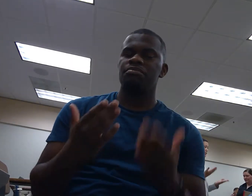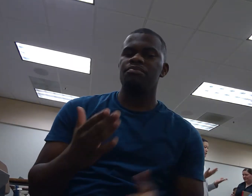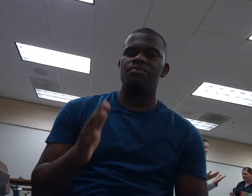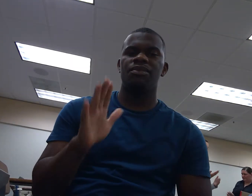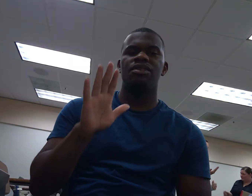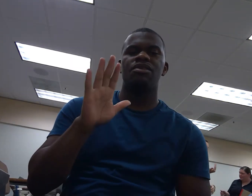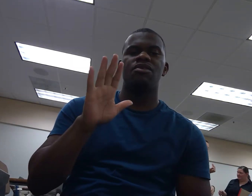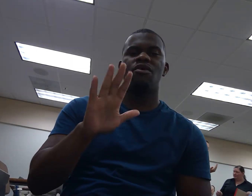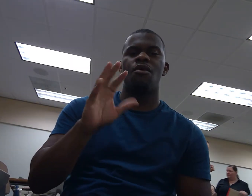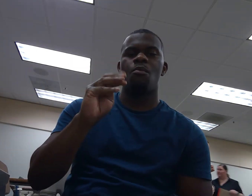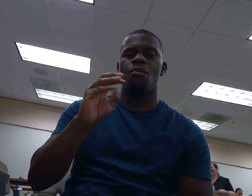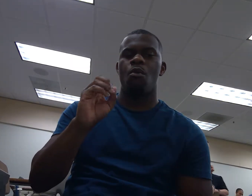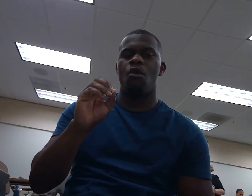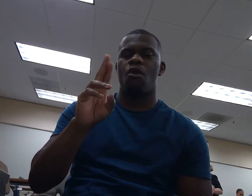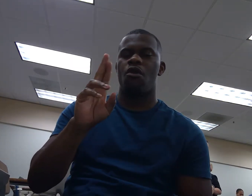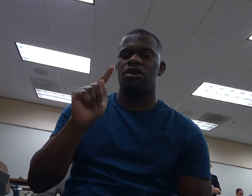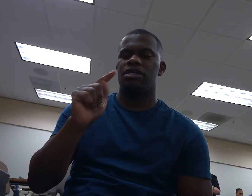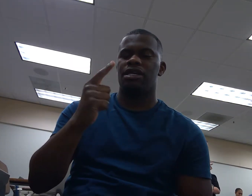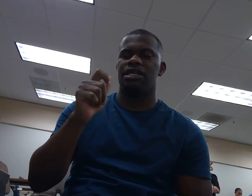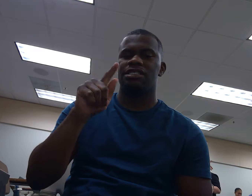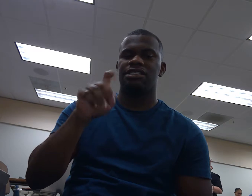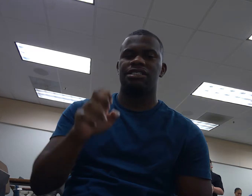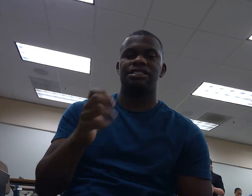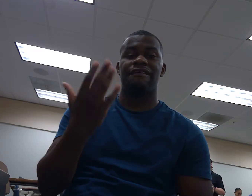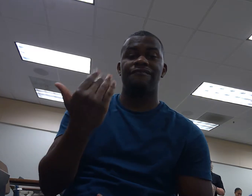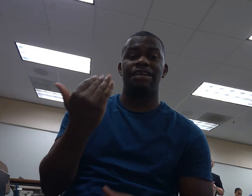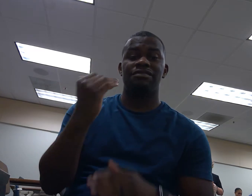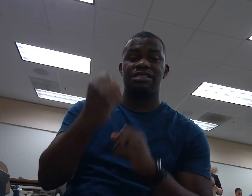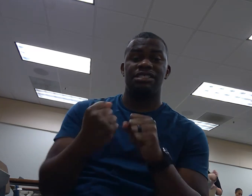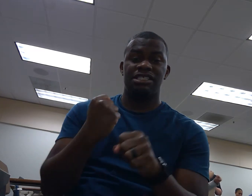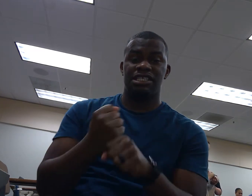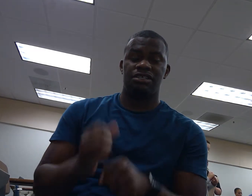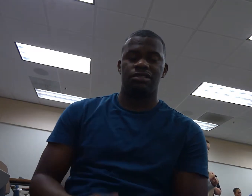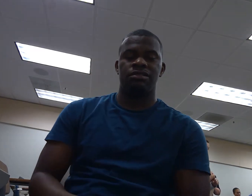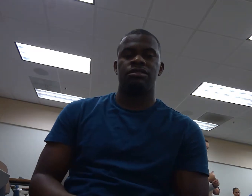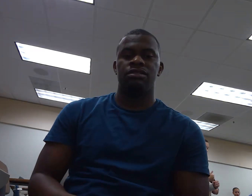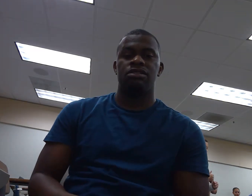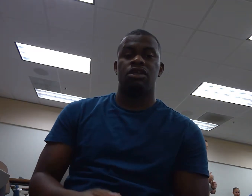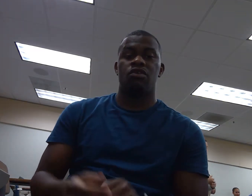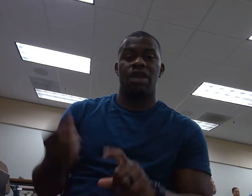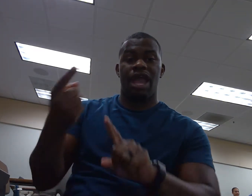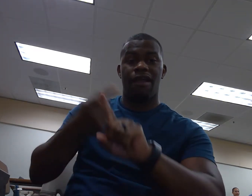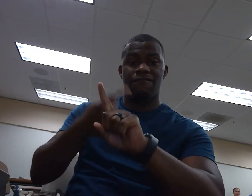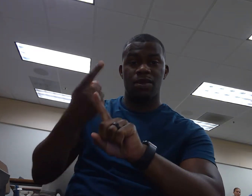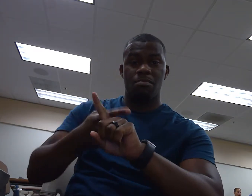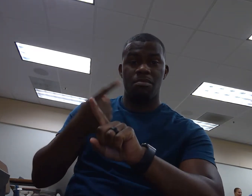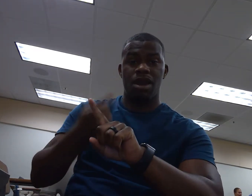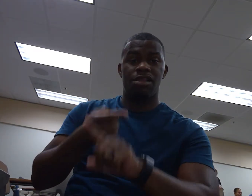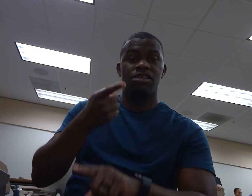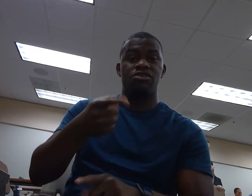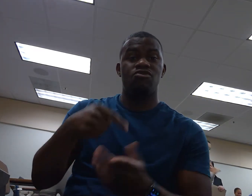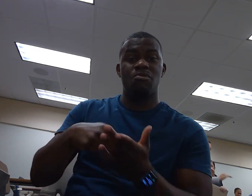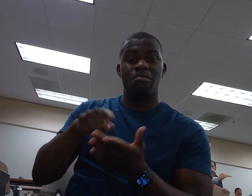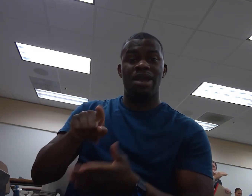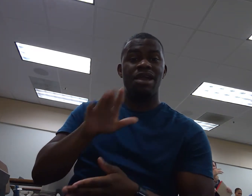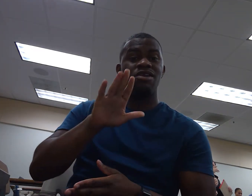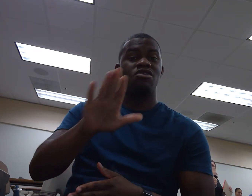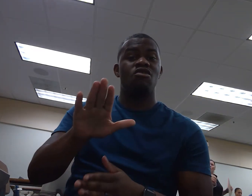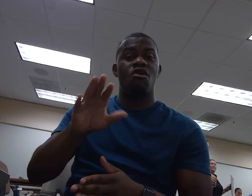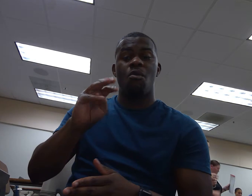or a 30-year fixed mortgage, it's every month you pay your mortgage bill, and some of it